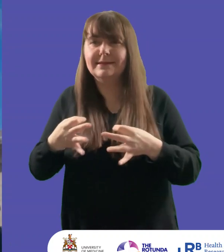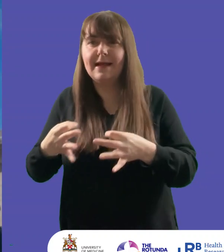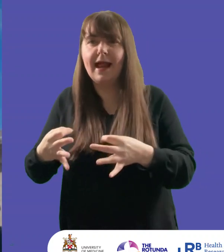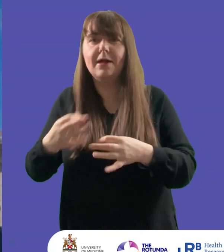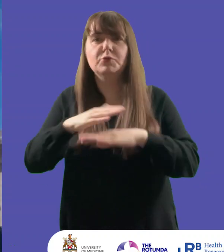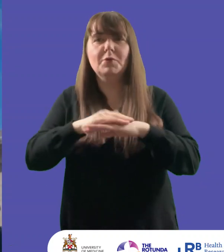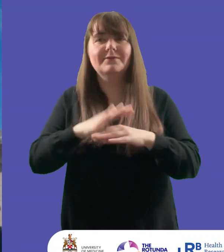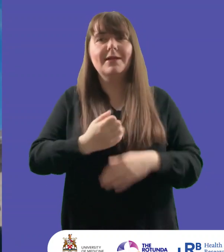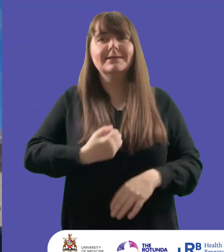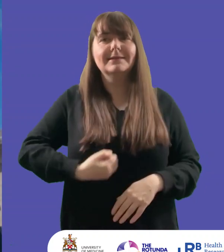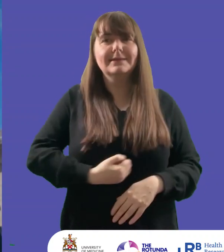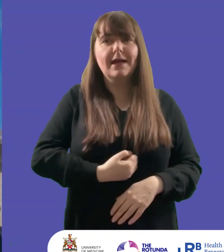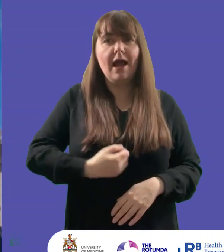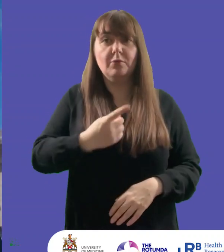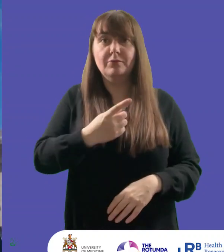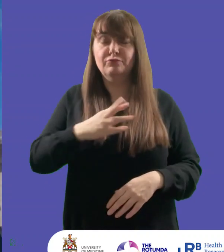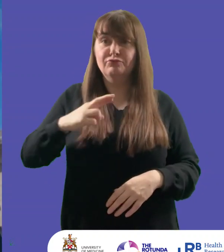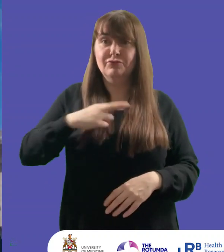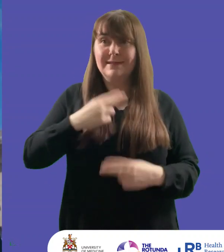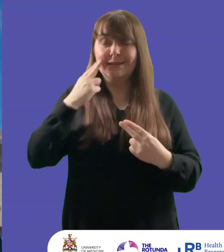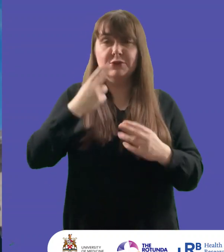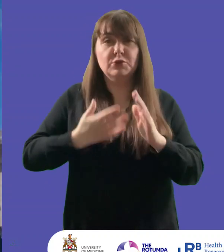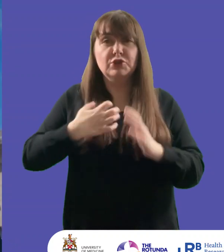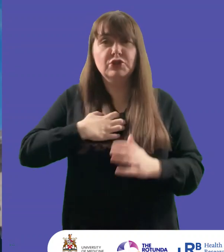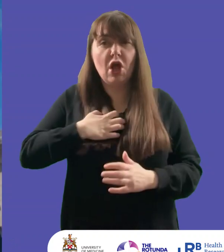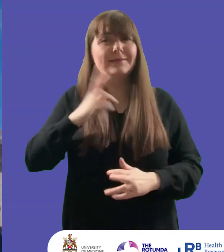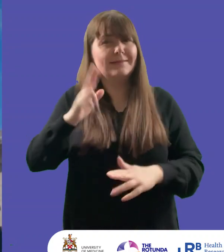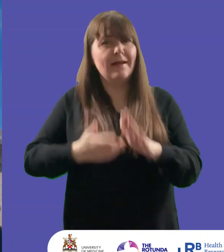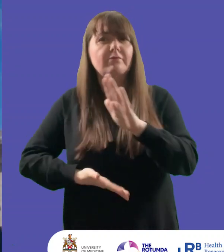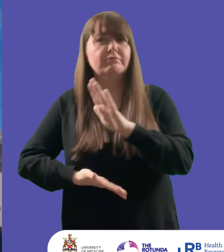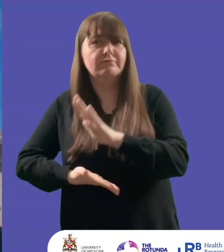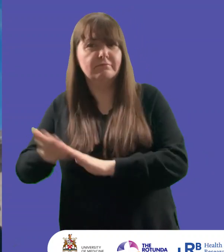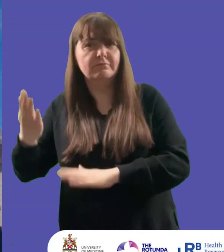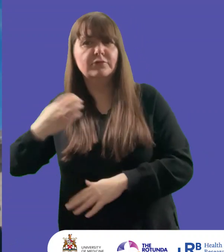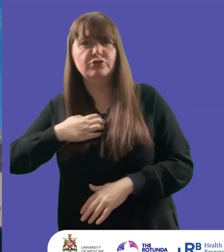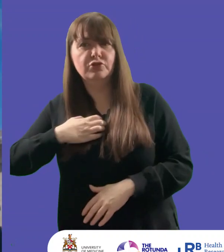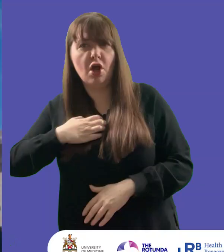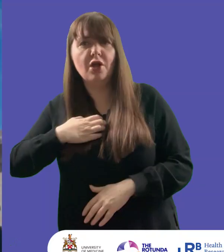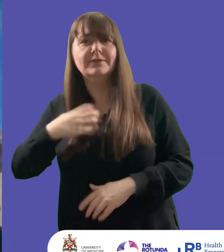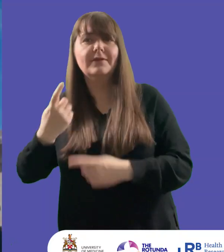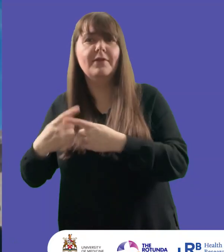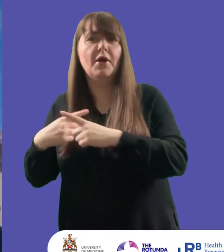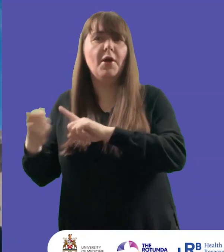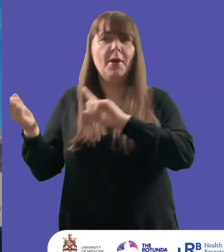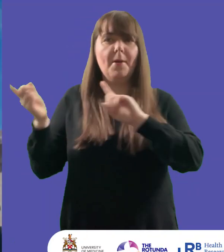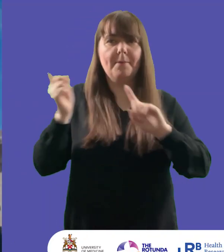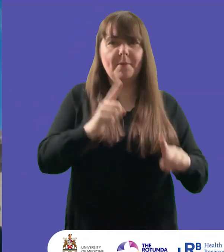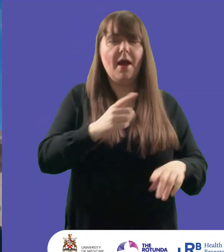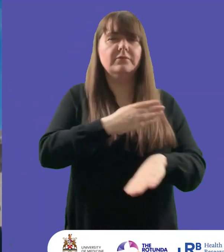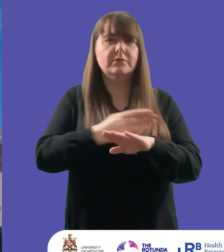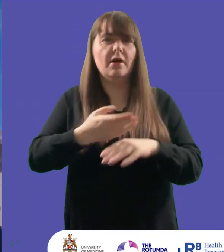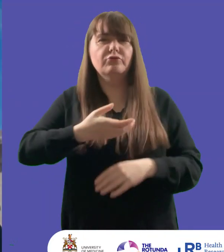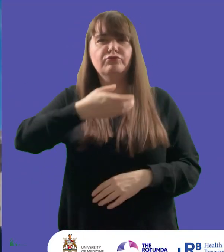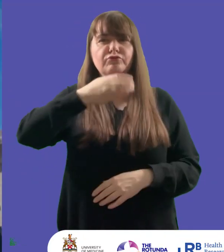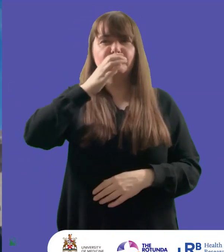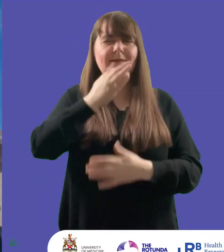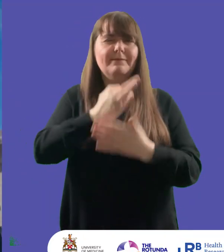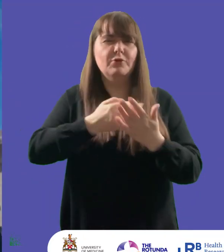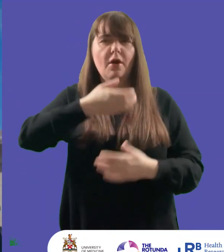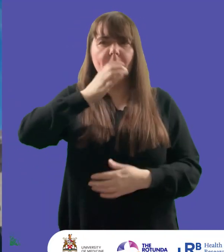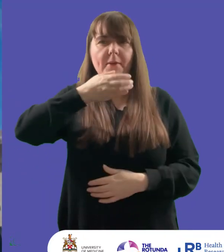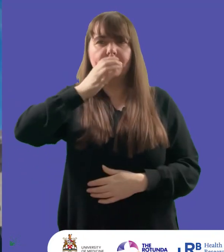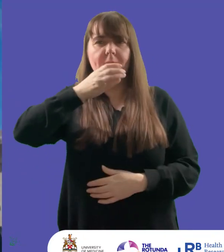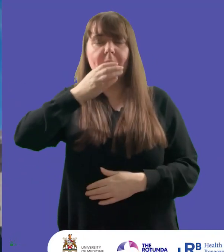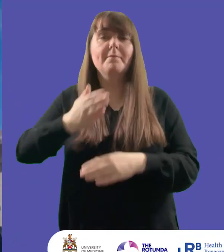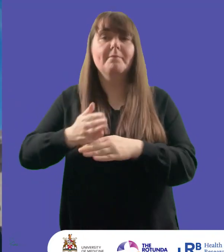while you're waiting for your scan, so if you really need to go to the toilet, then go off to the toilet, empty your bladder and then come back and start drinking a few cups